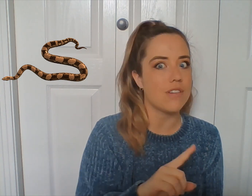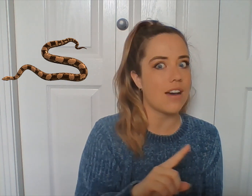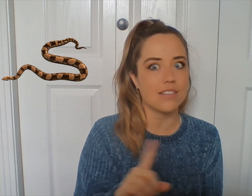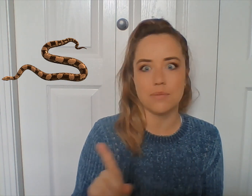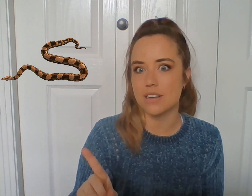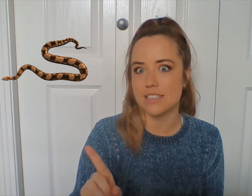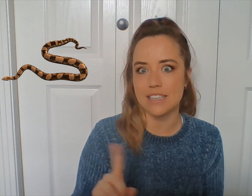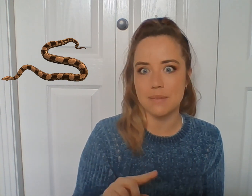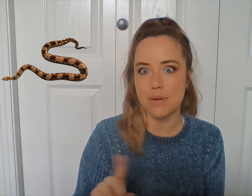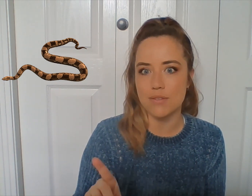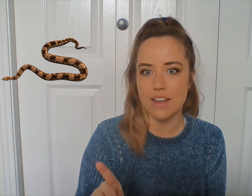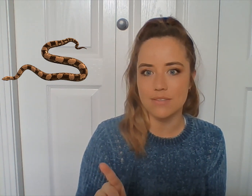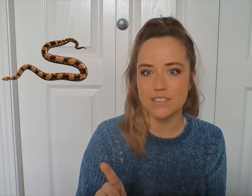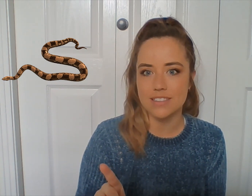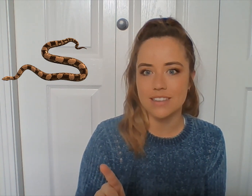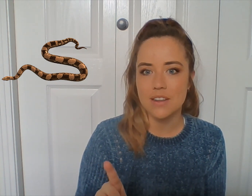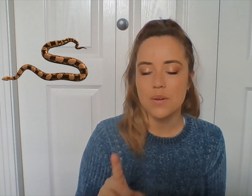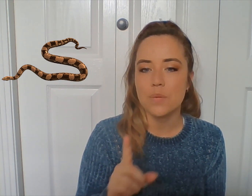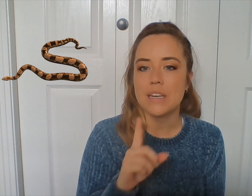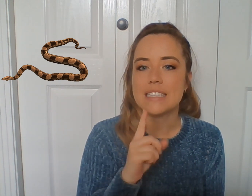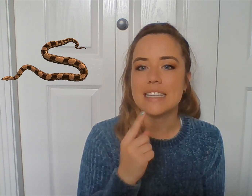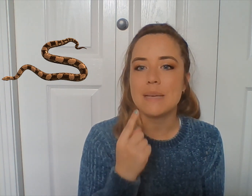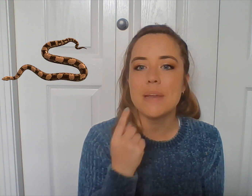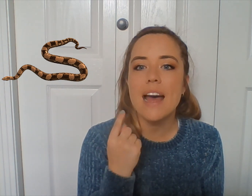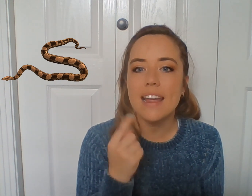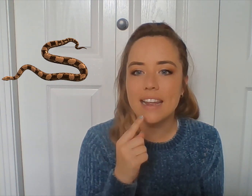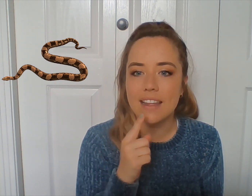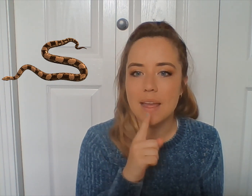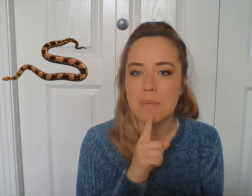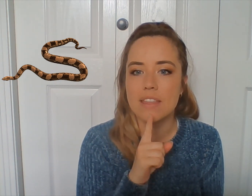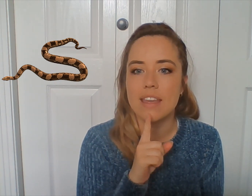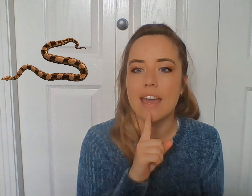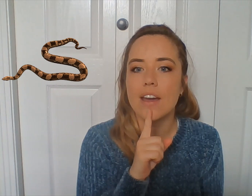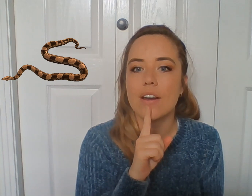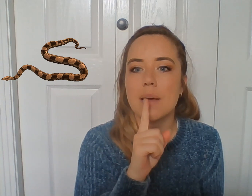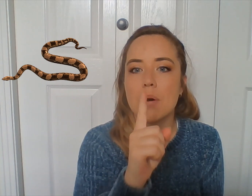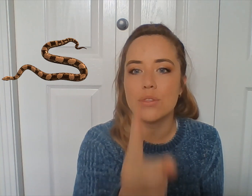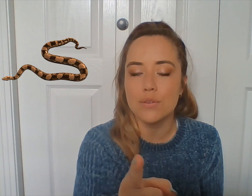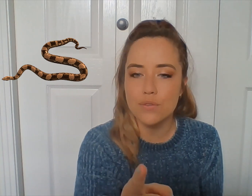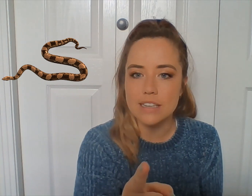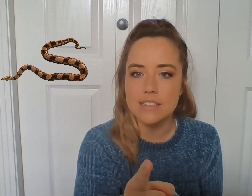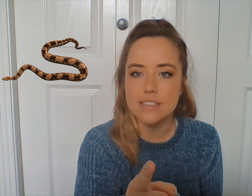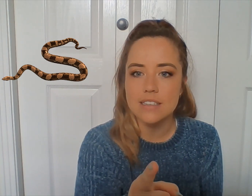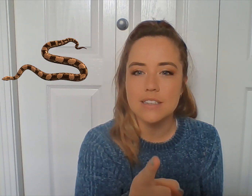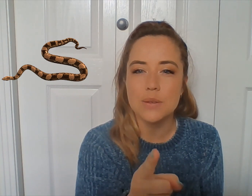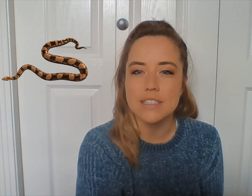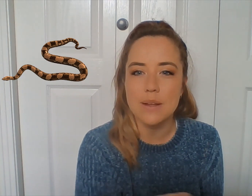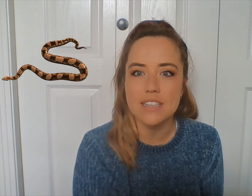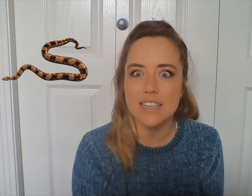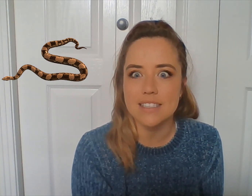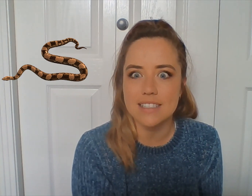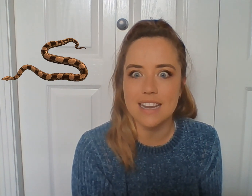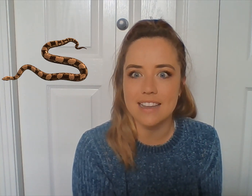not want to see it poke out. We need to keep it hiding and make the air come out the front so it sounds like a snake.